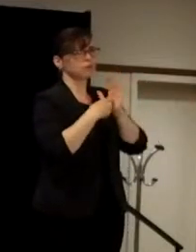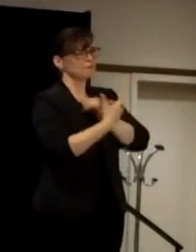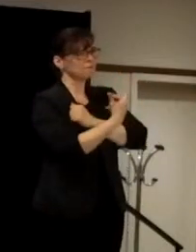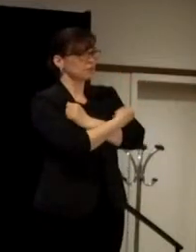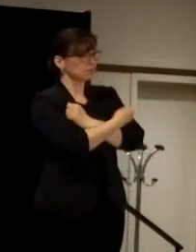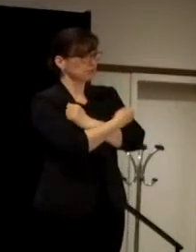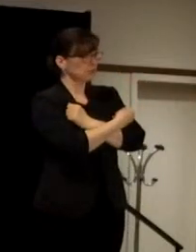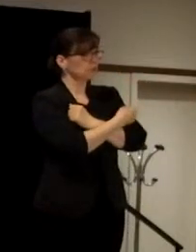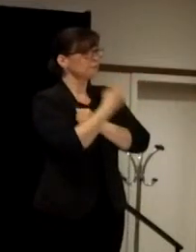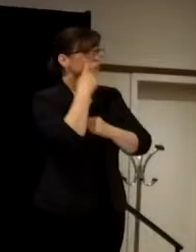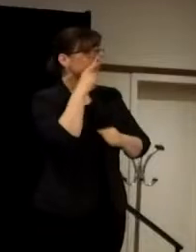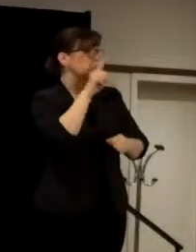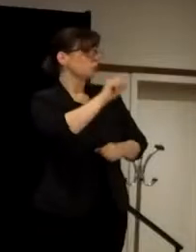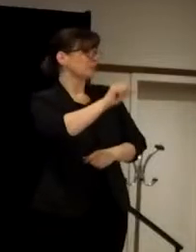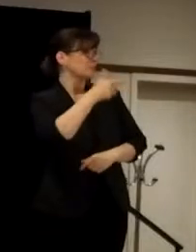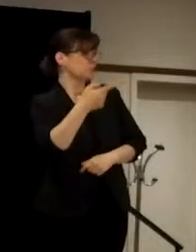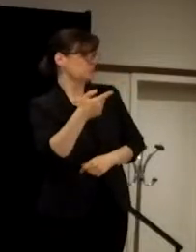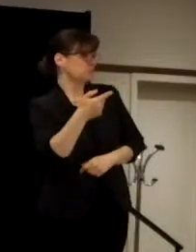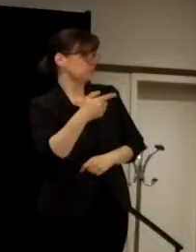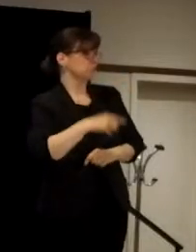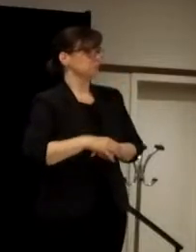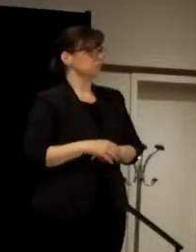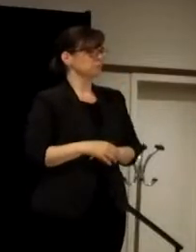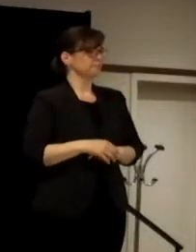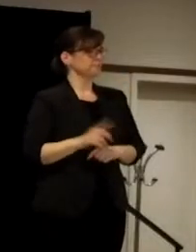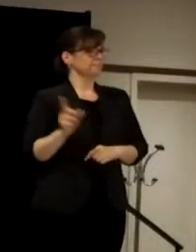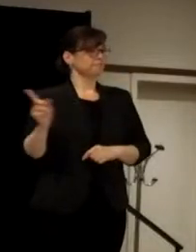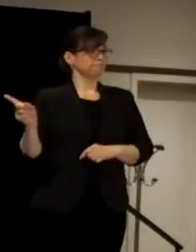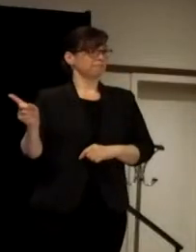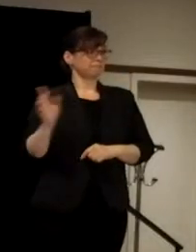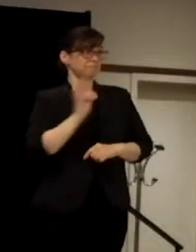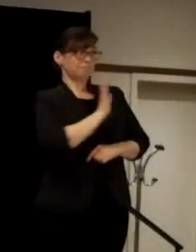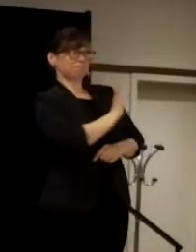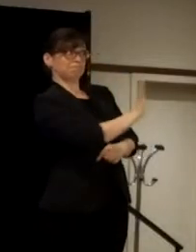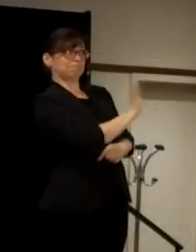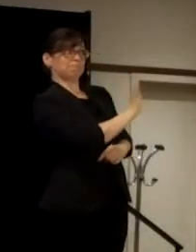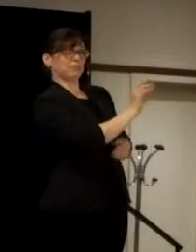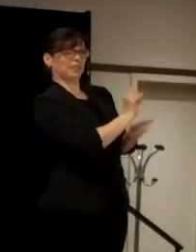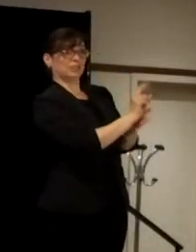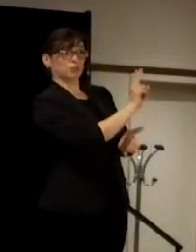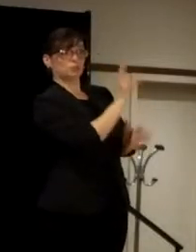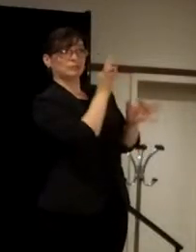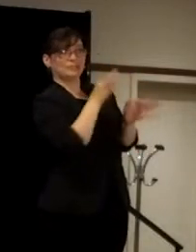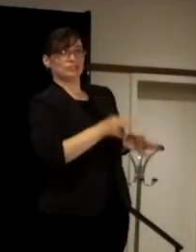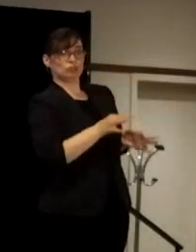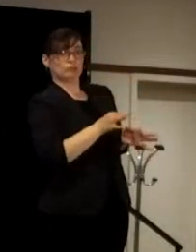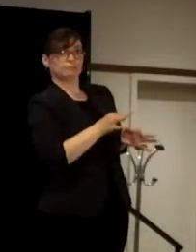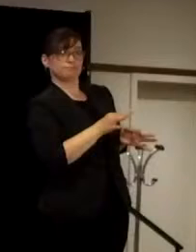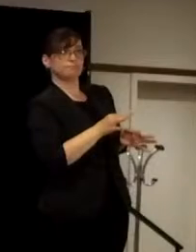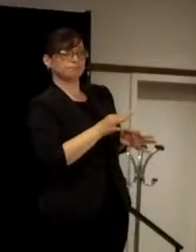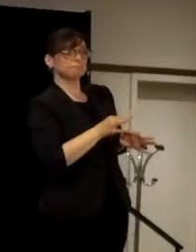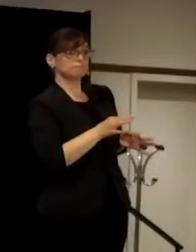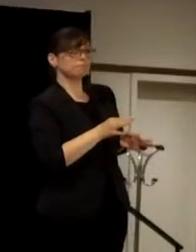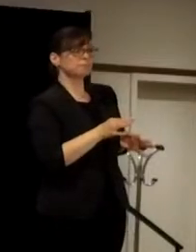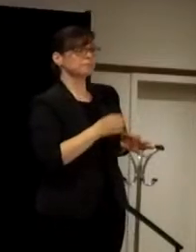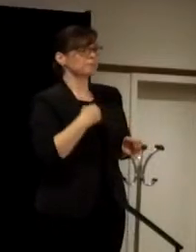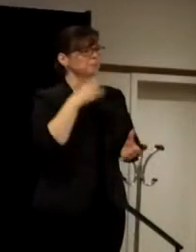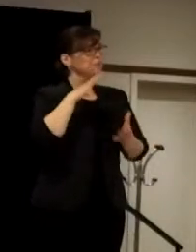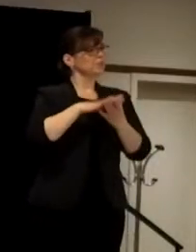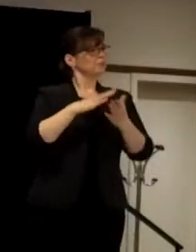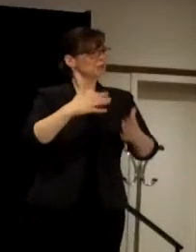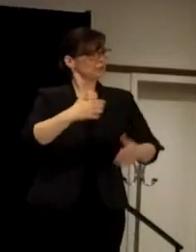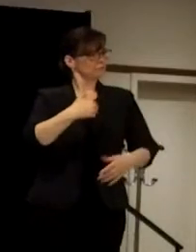think it's their choice, right? So I'm not going to, I believe, okay, so Ryan McMahon believes